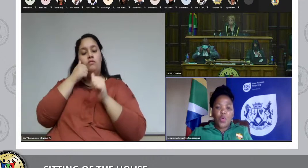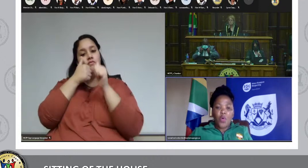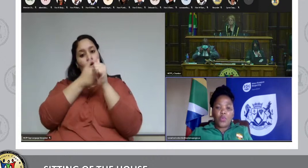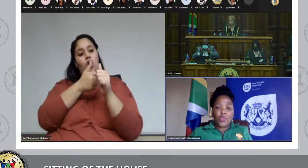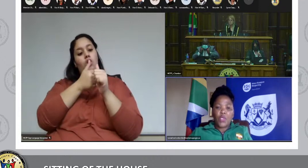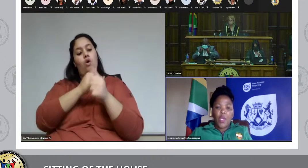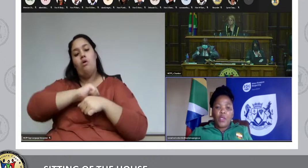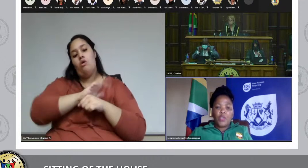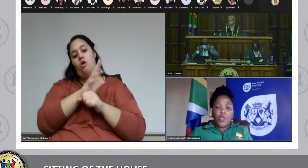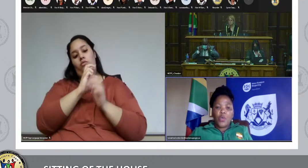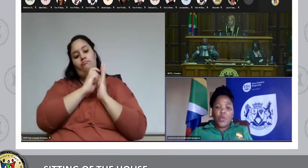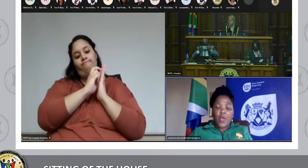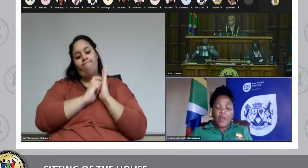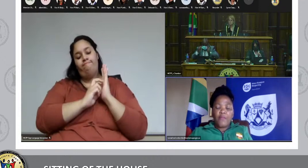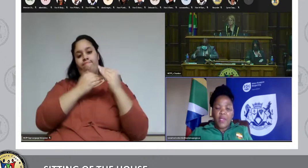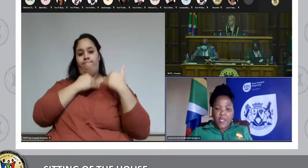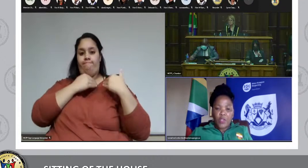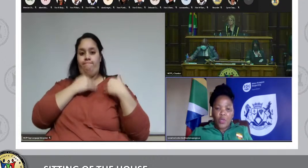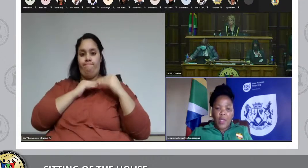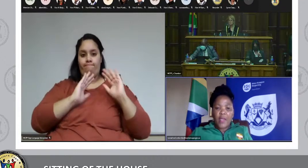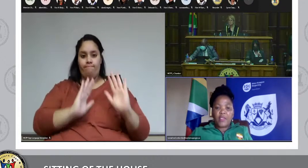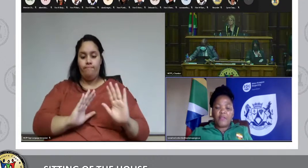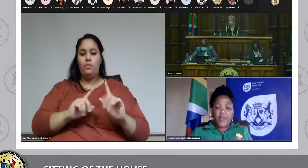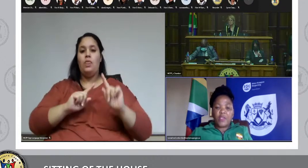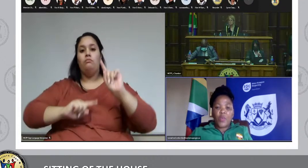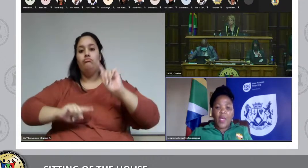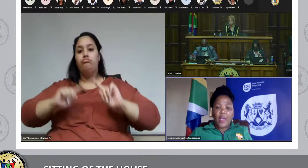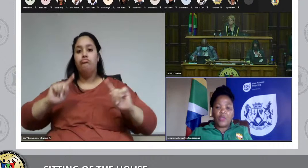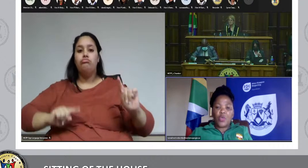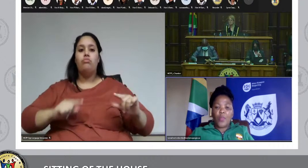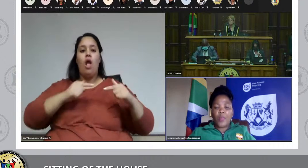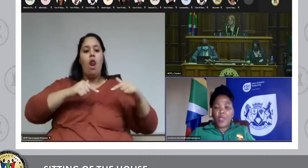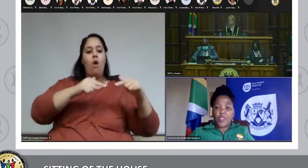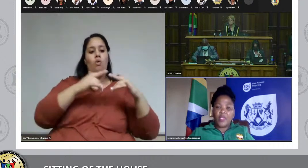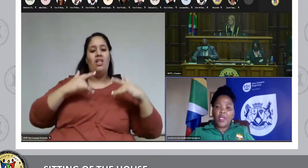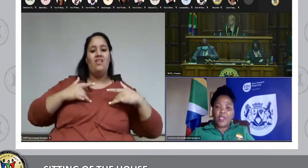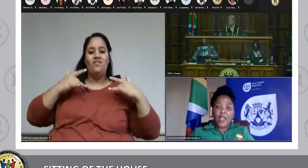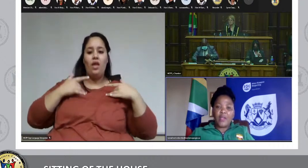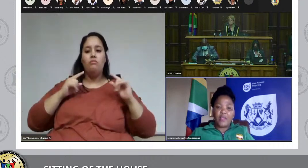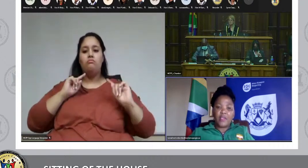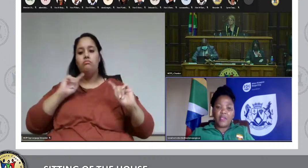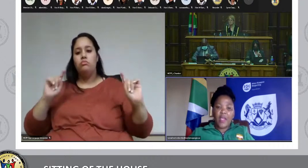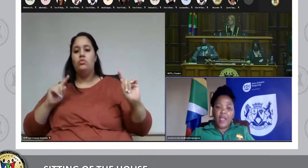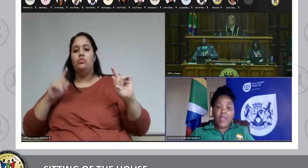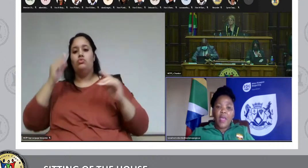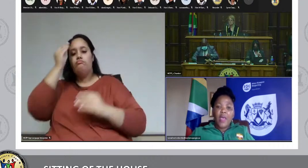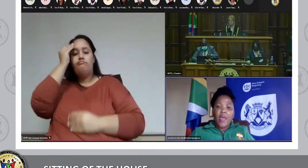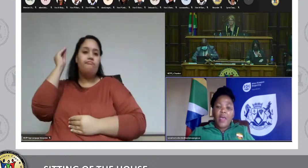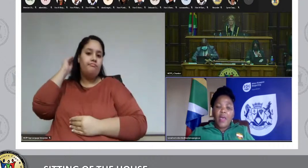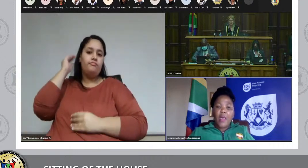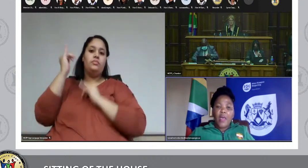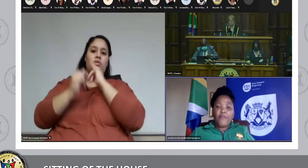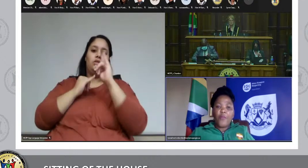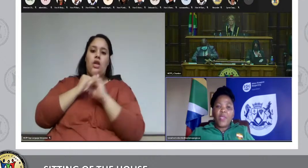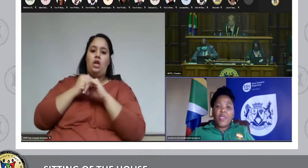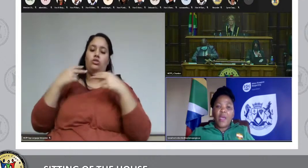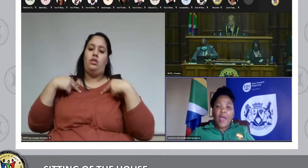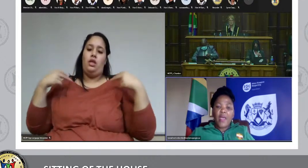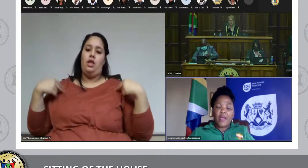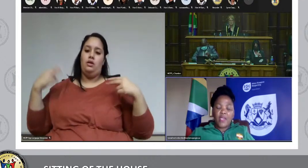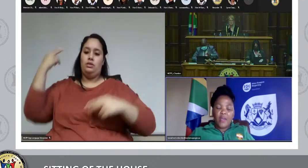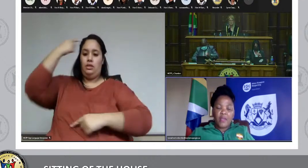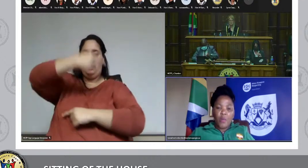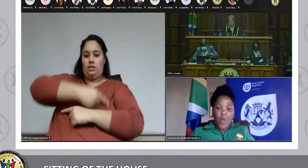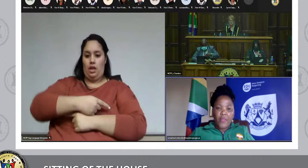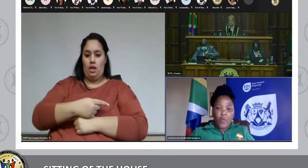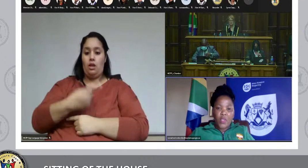safety protocols. So various localized events were held to commemorate International Nurses Day. For me,